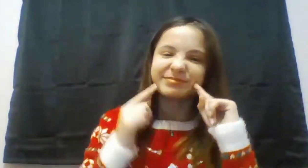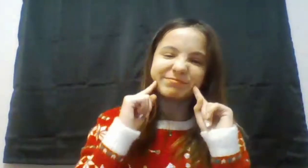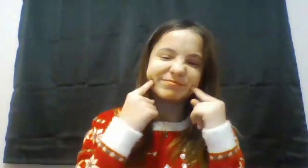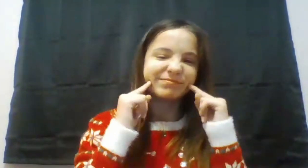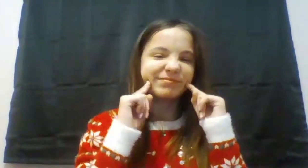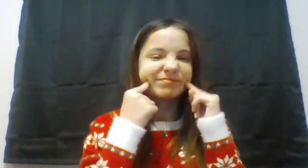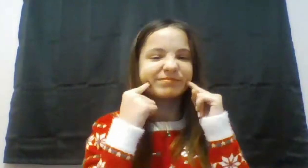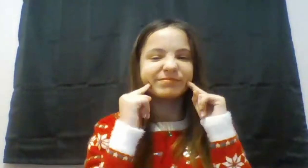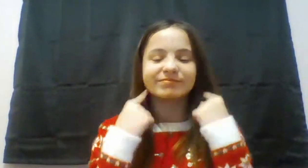how merry.